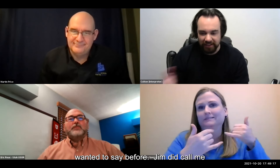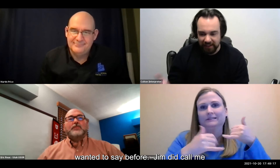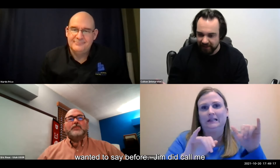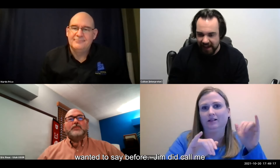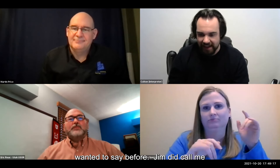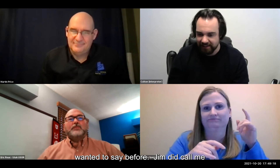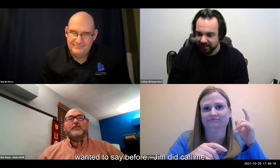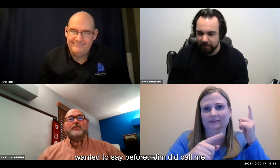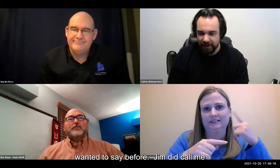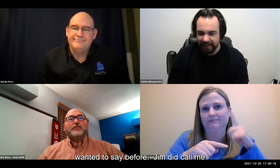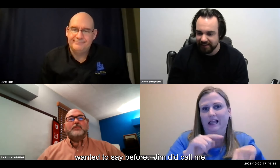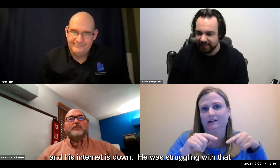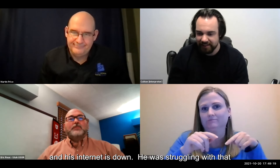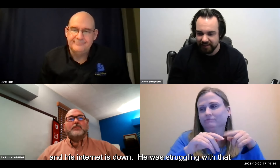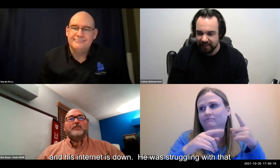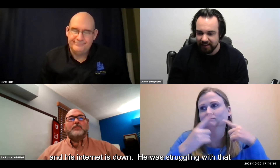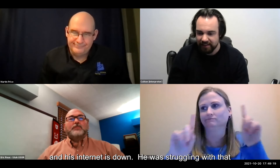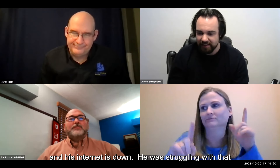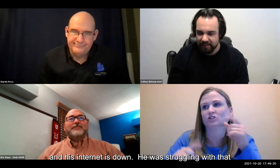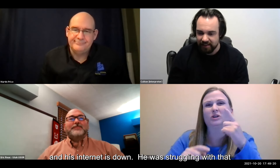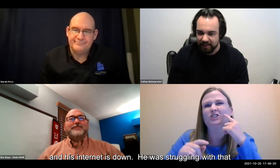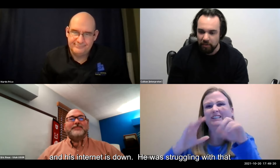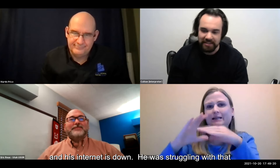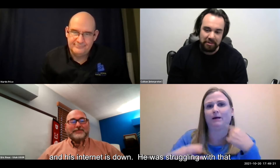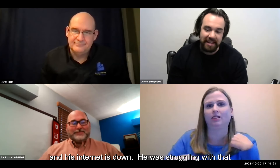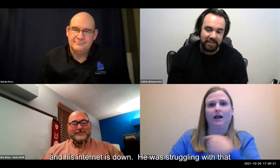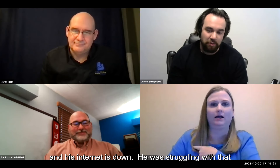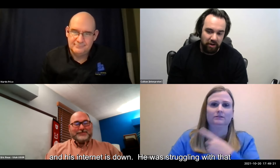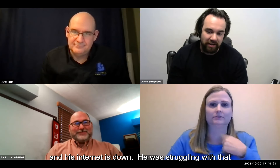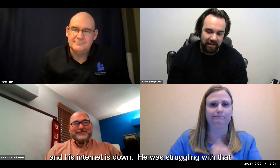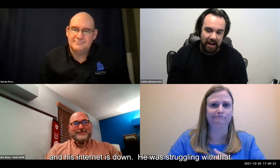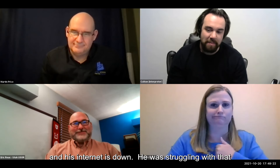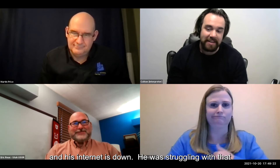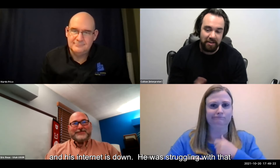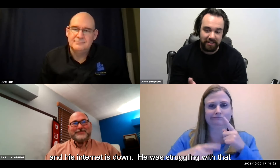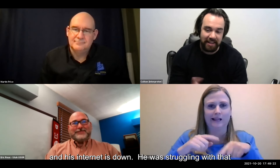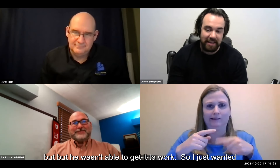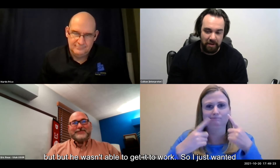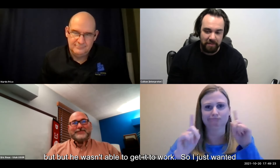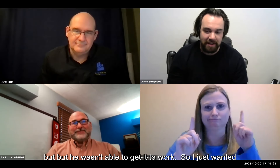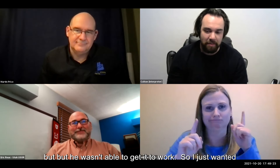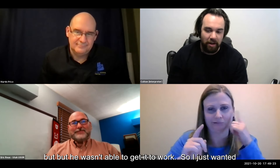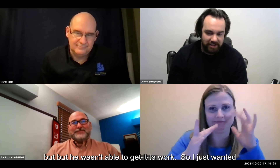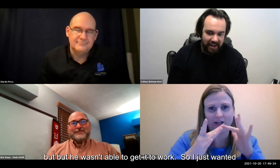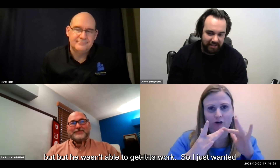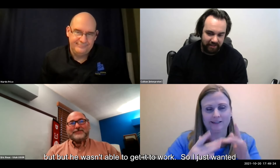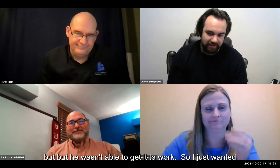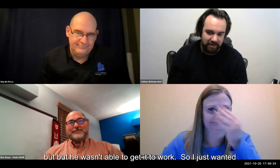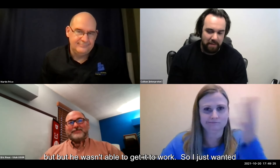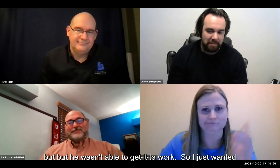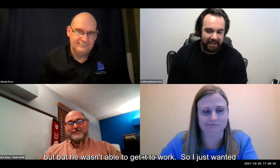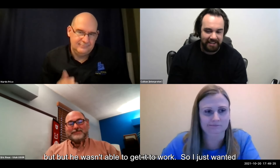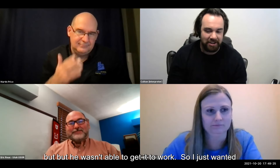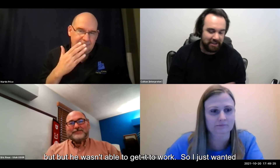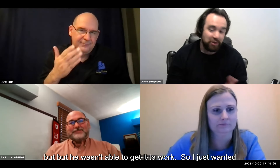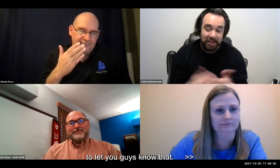was struggling with that, but he wasn't able to get it to work. I did notice that he emailed me and apologized for not